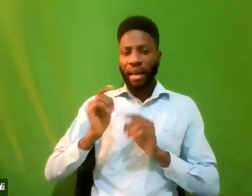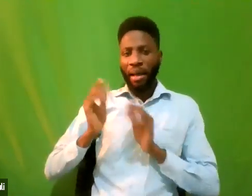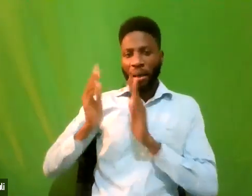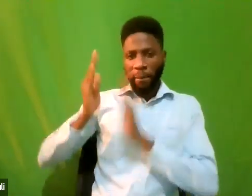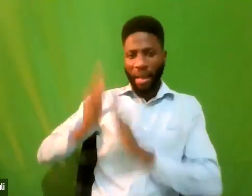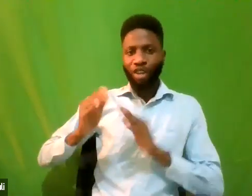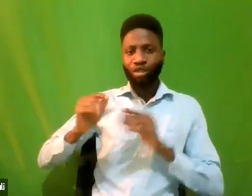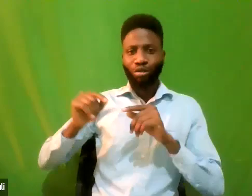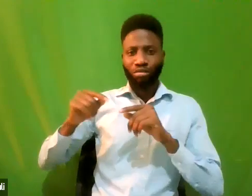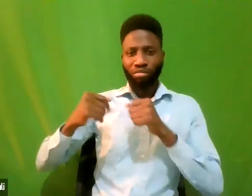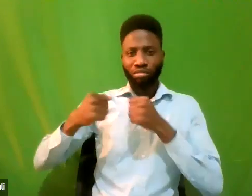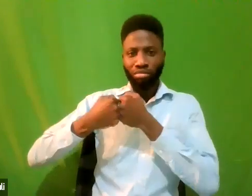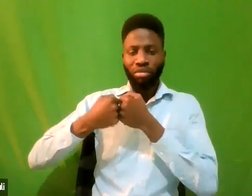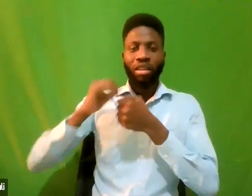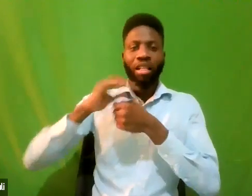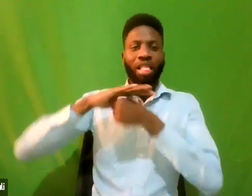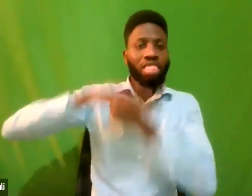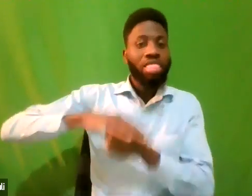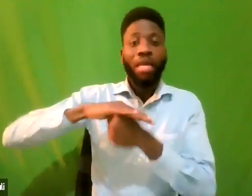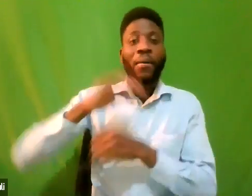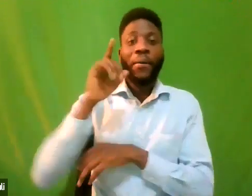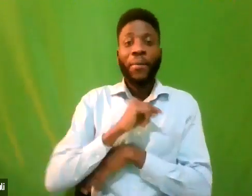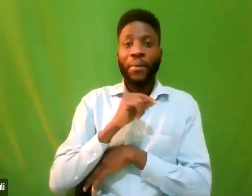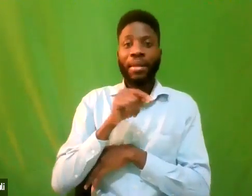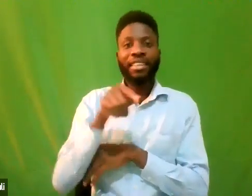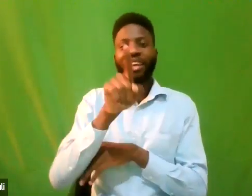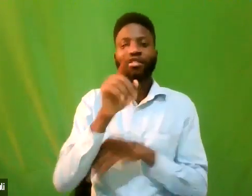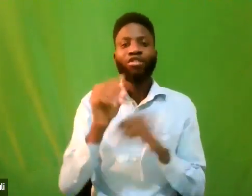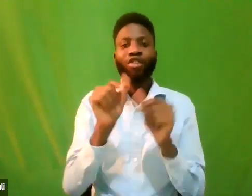did you go about it? So have you ever been looked down upon?